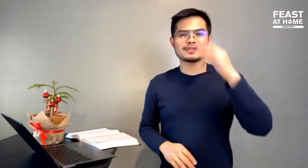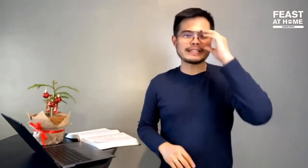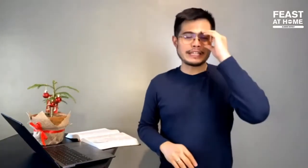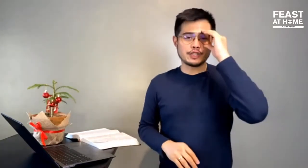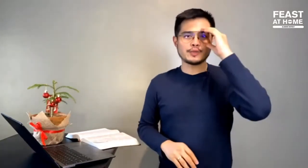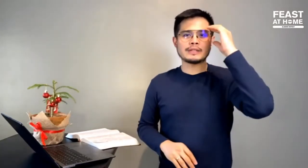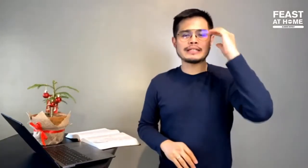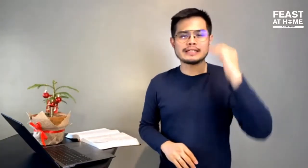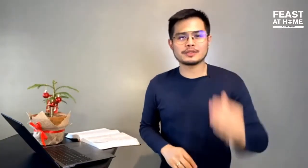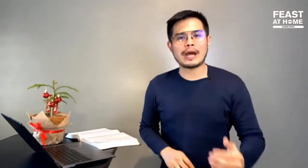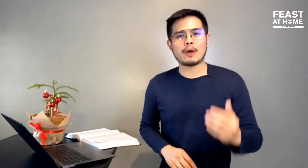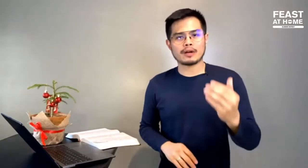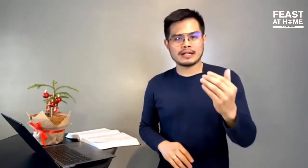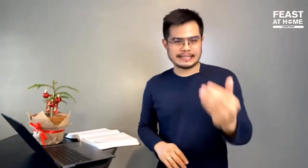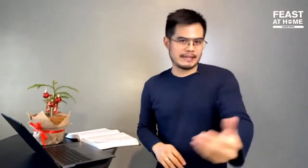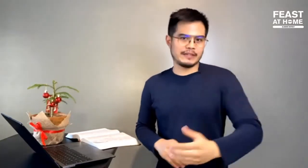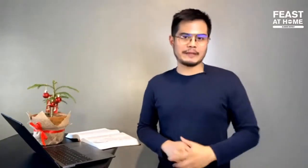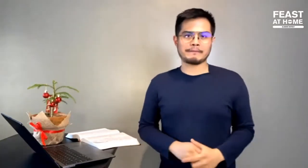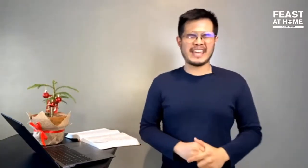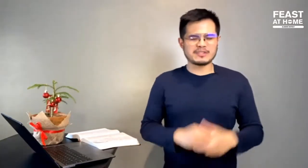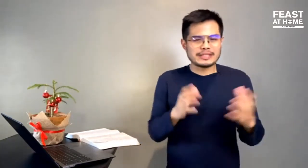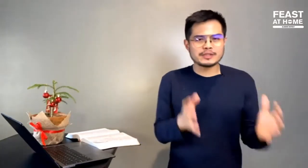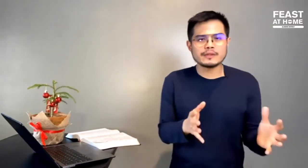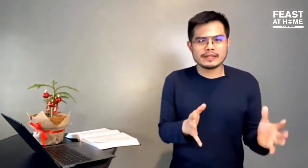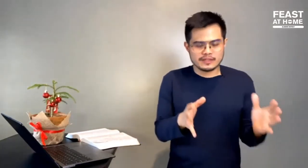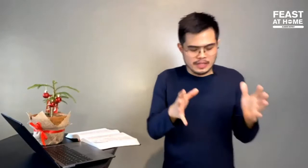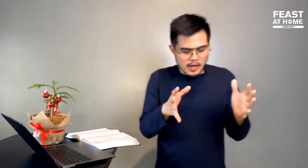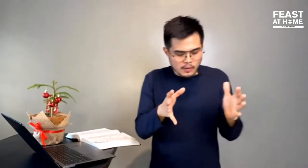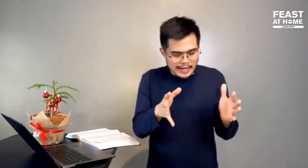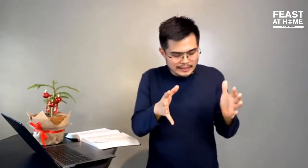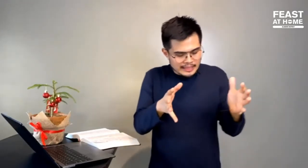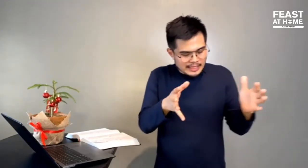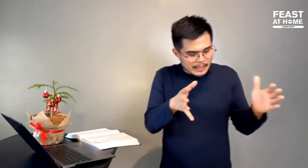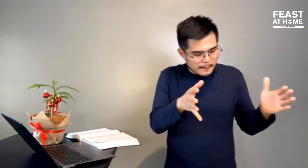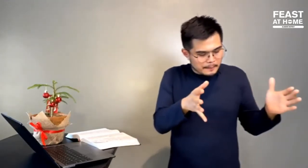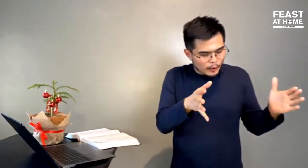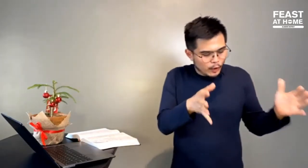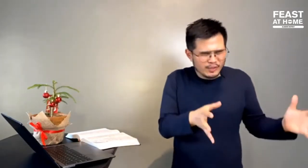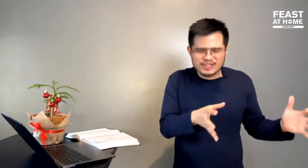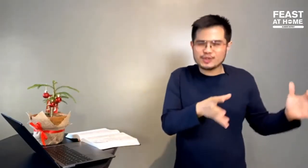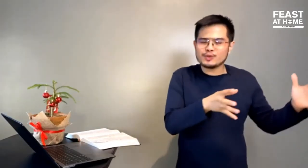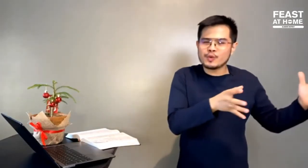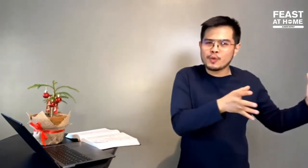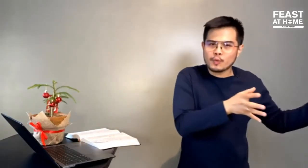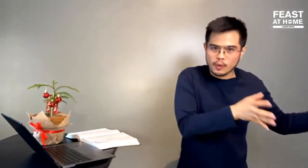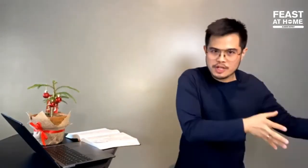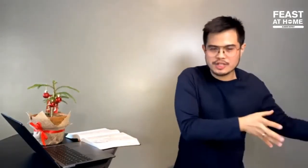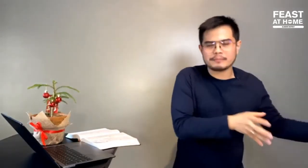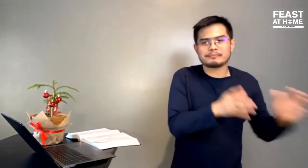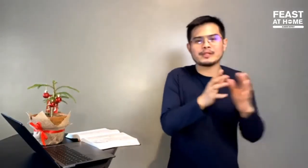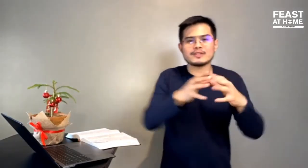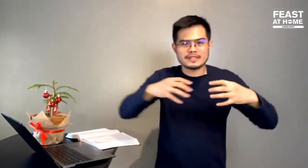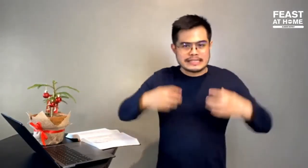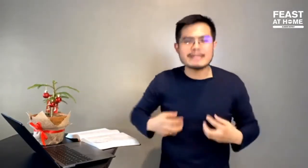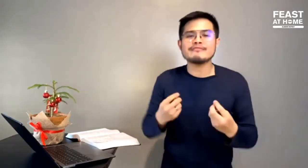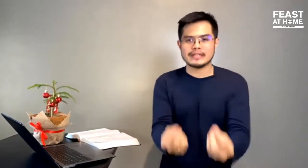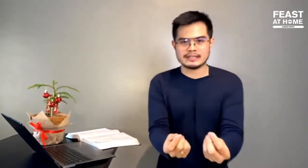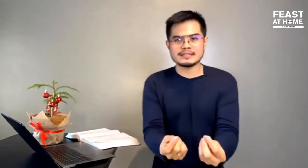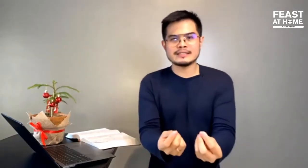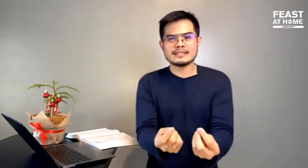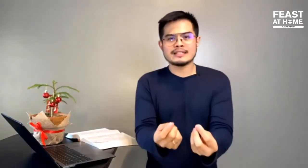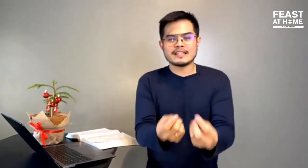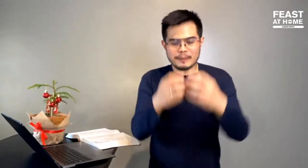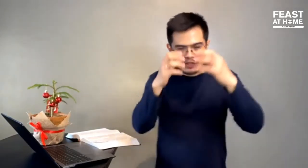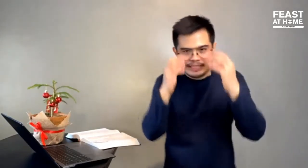allow me just to lead you into our giving. And we do this right close to worship, because